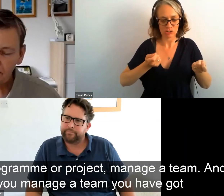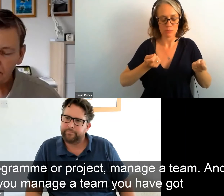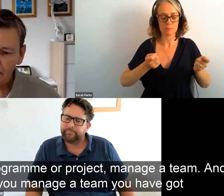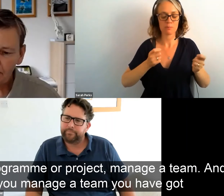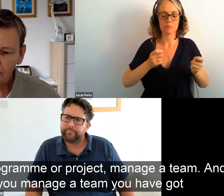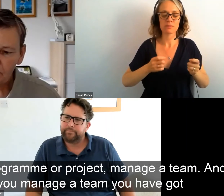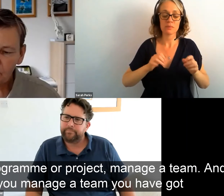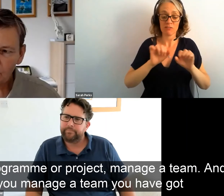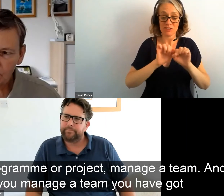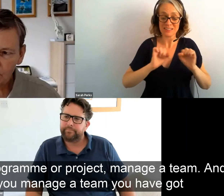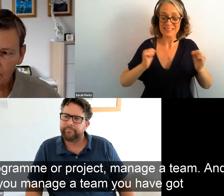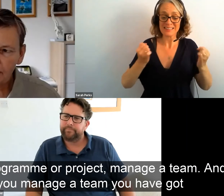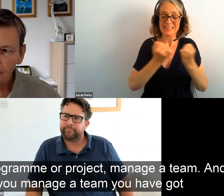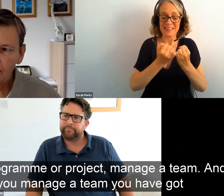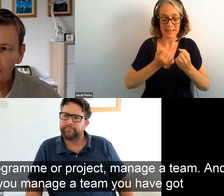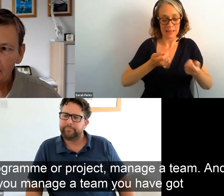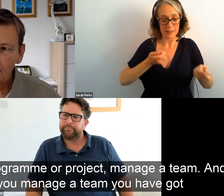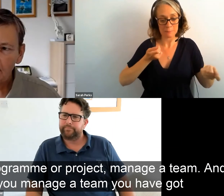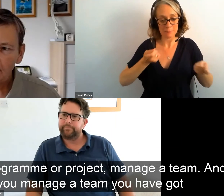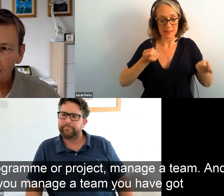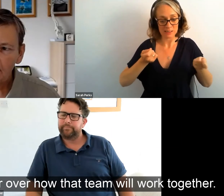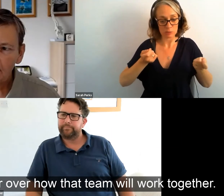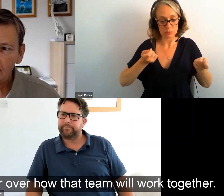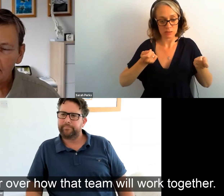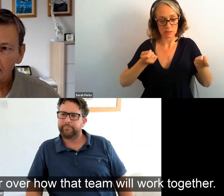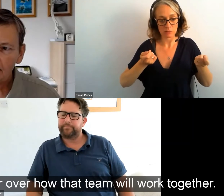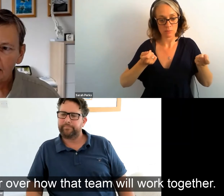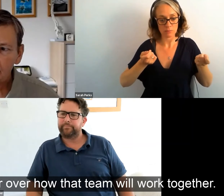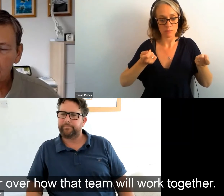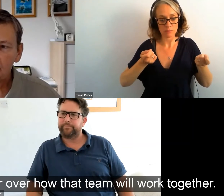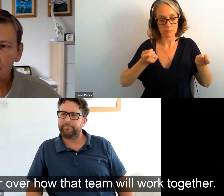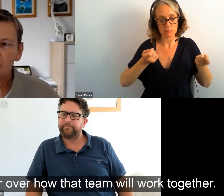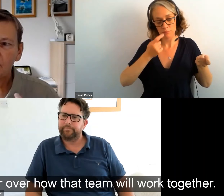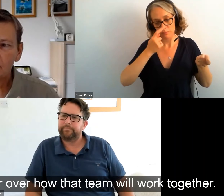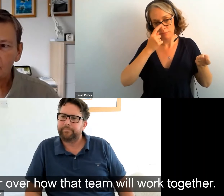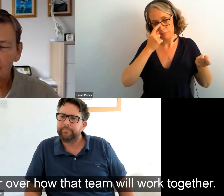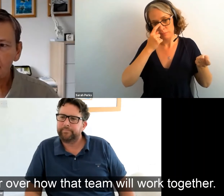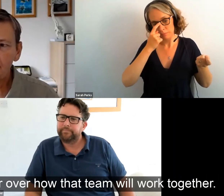team, you've got some